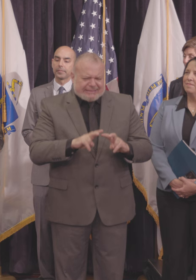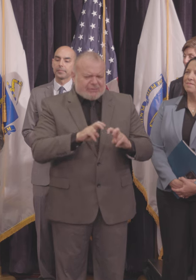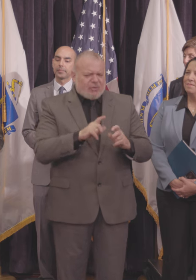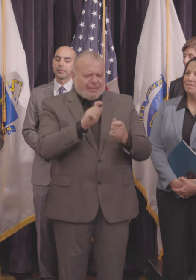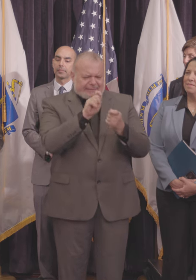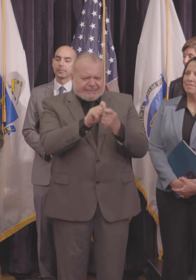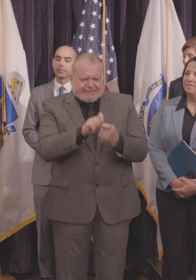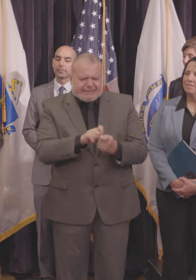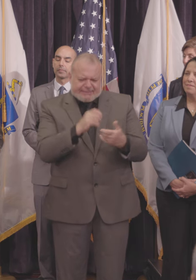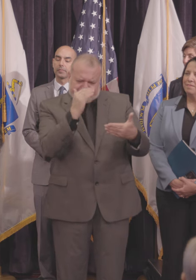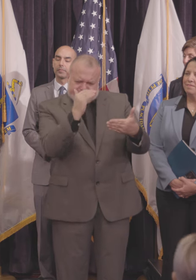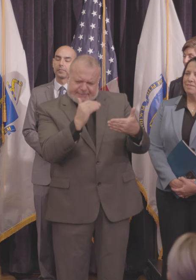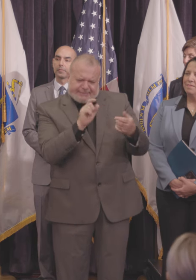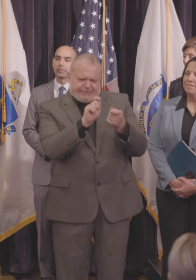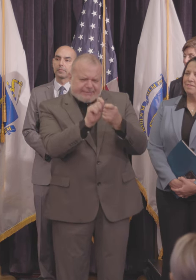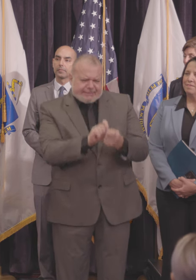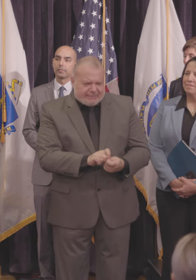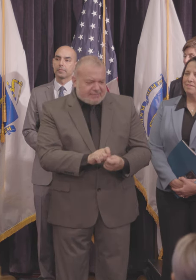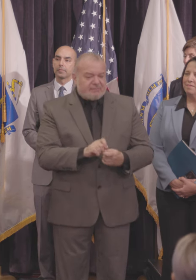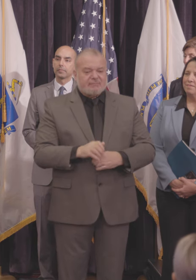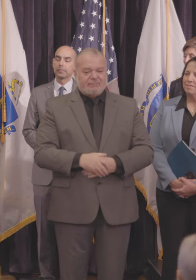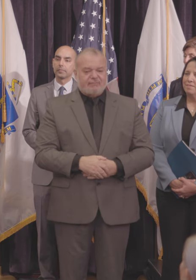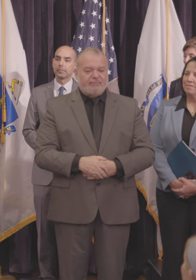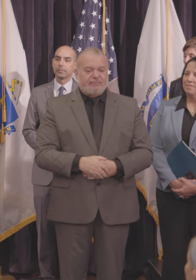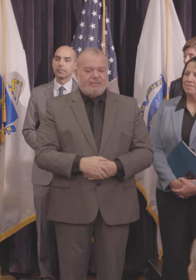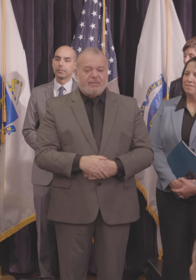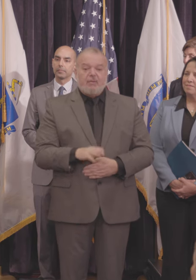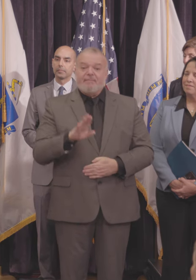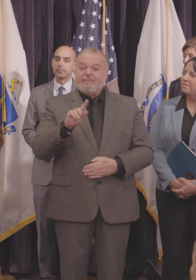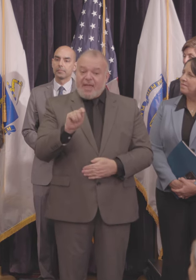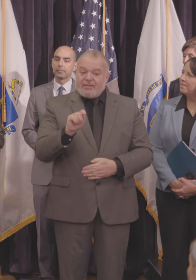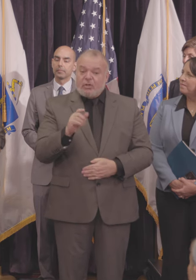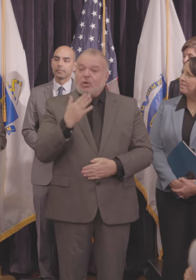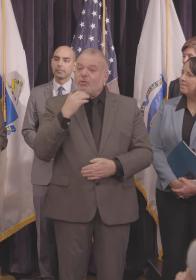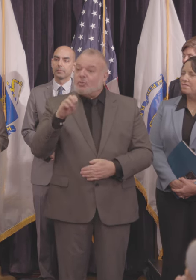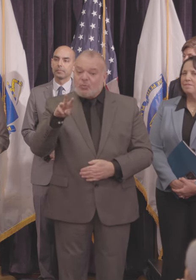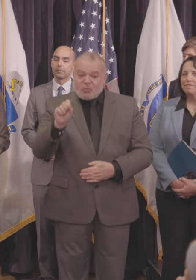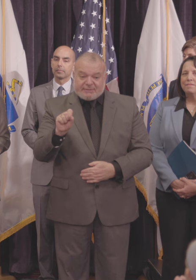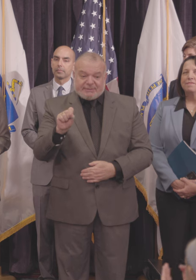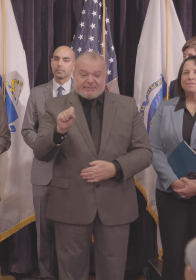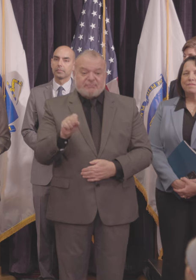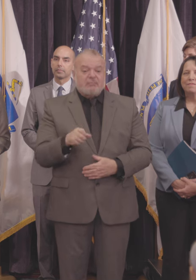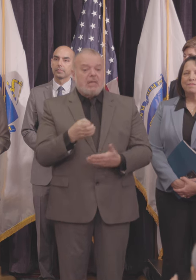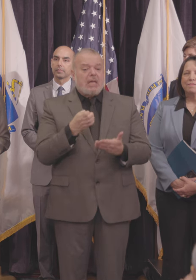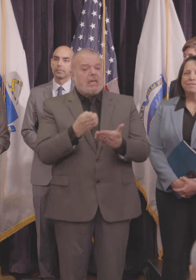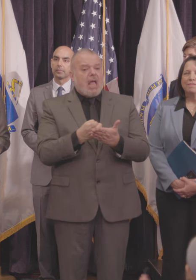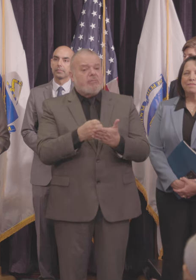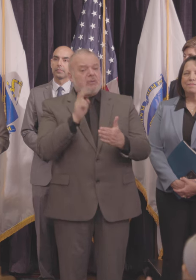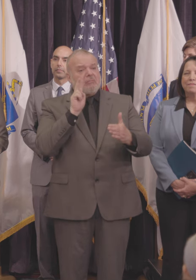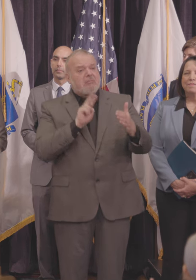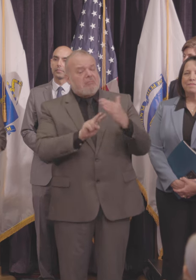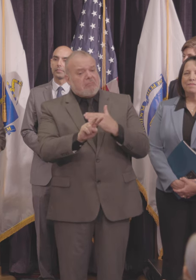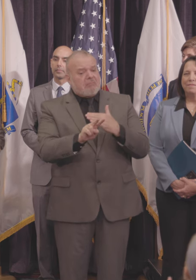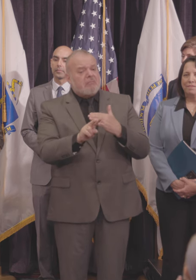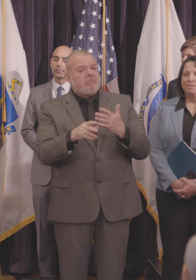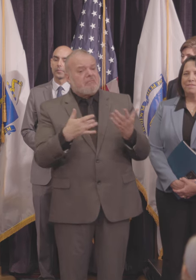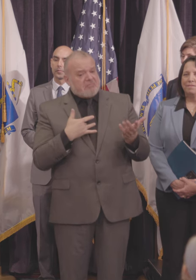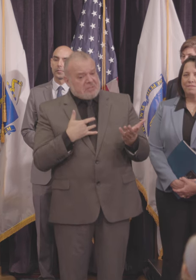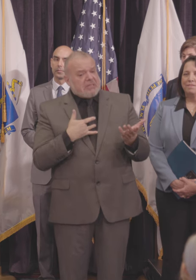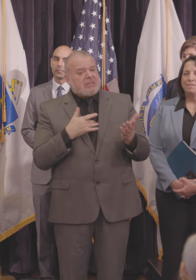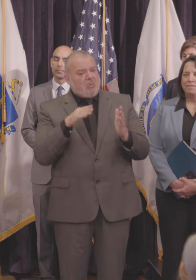us that we should expect to see a soft landing in this fiscal year and a recovery in the later half of FY25